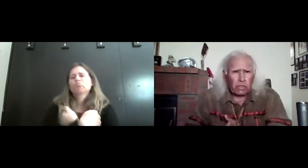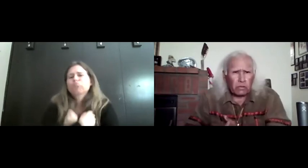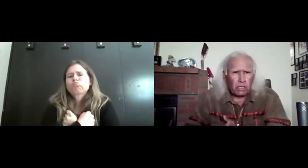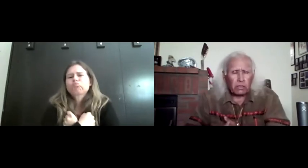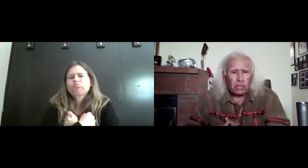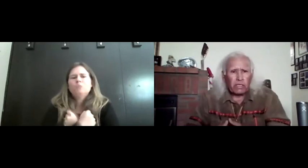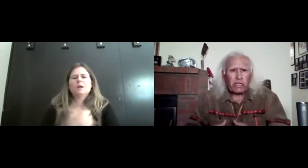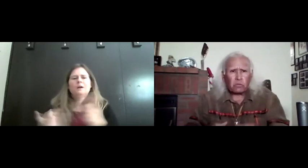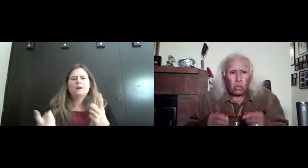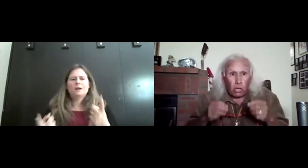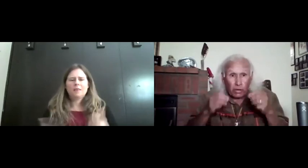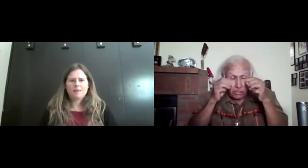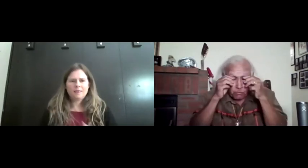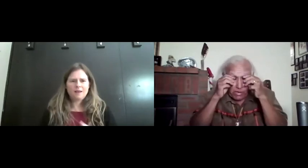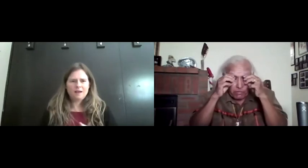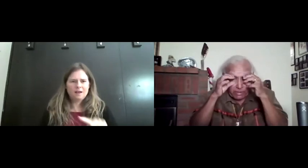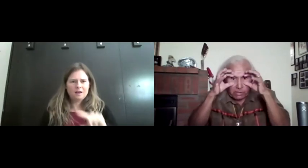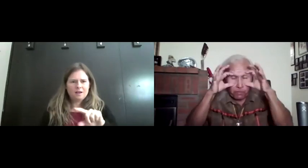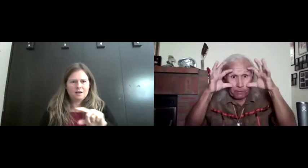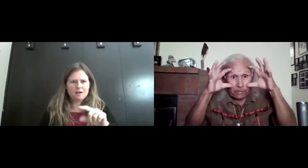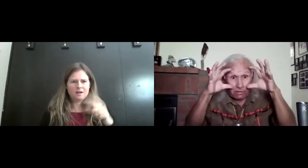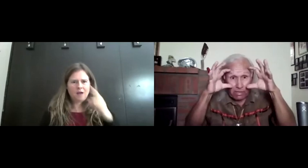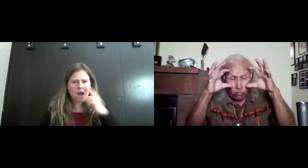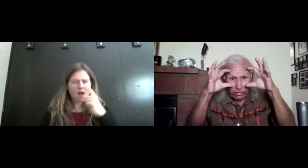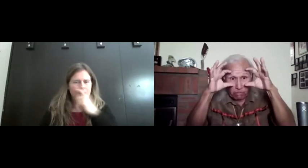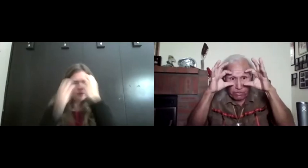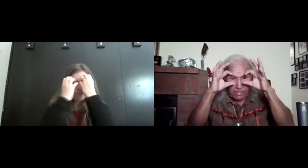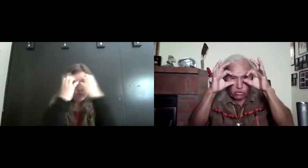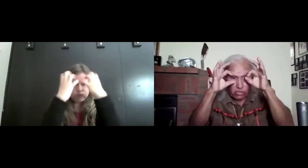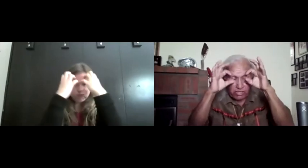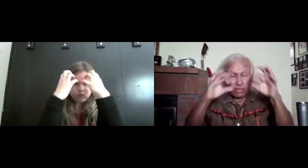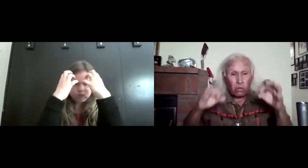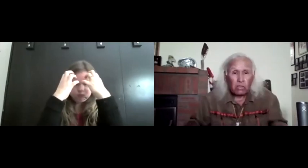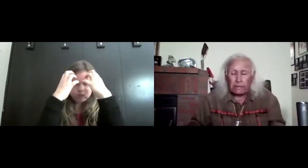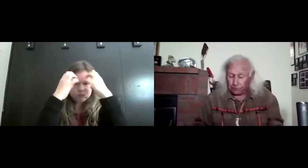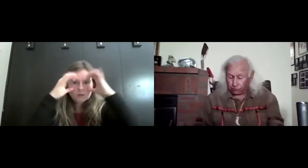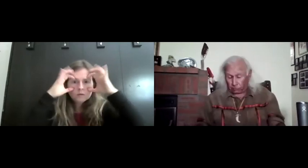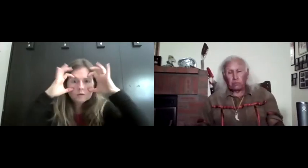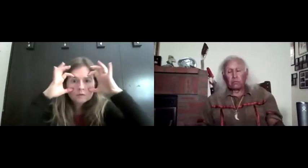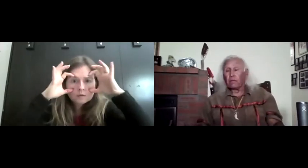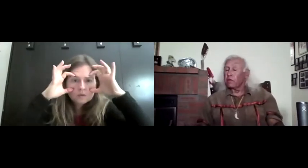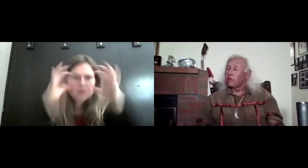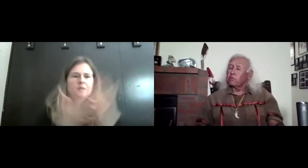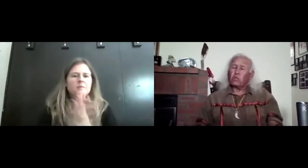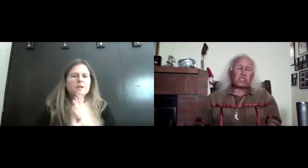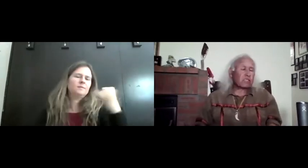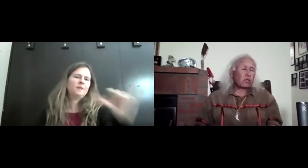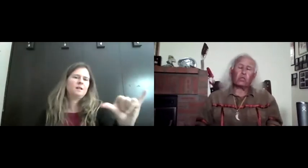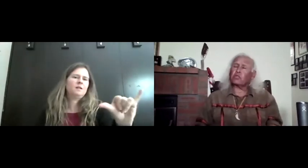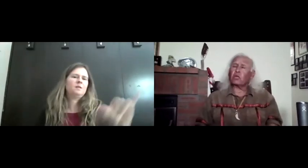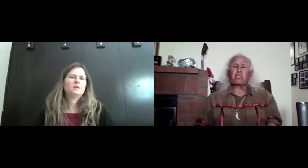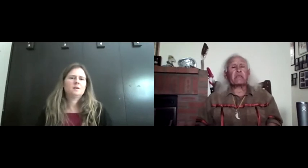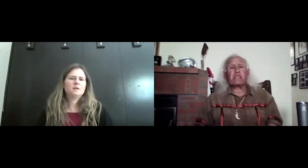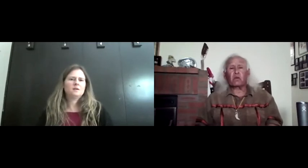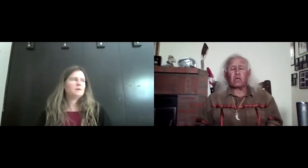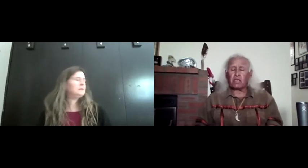another little hug. He hugged him so hard, his brown beady eyes popped out and got real big and turned yellow. Moo says, Hoos,